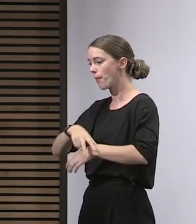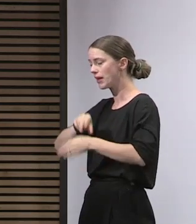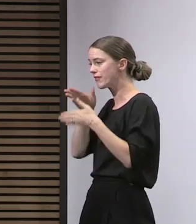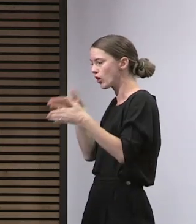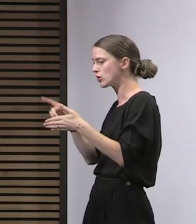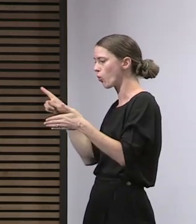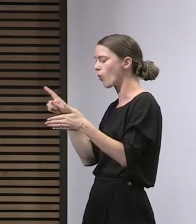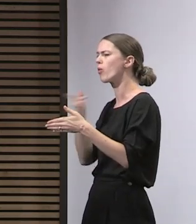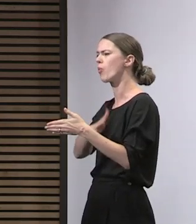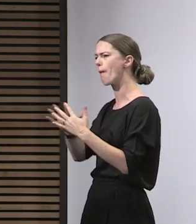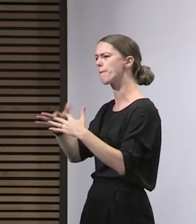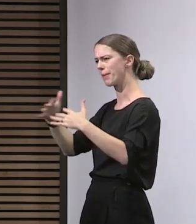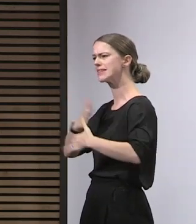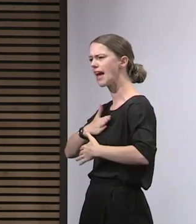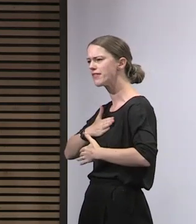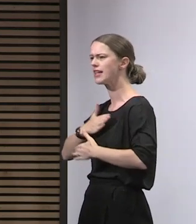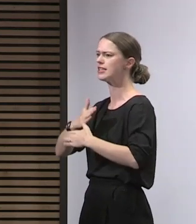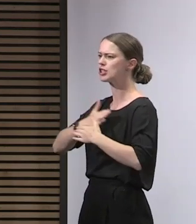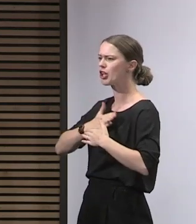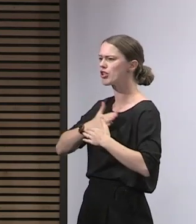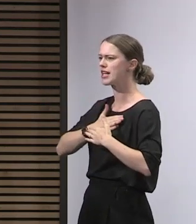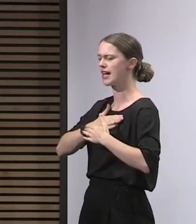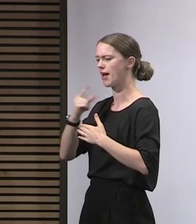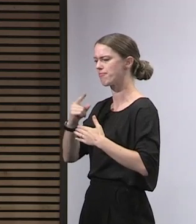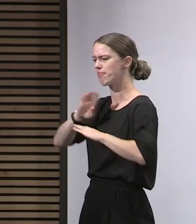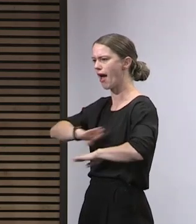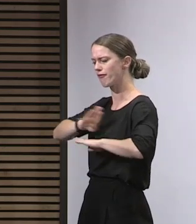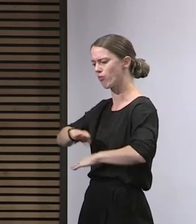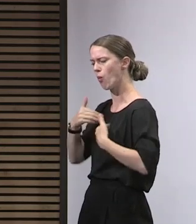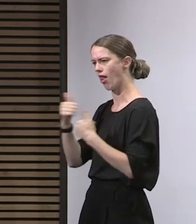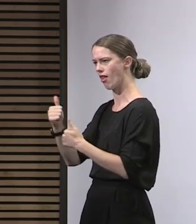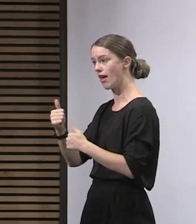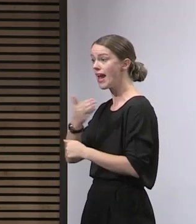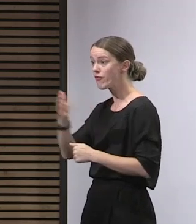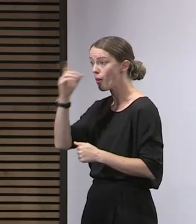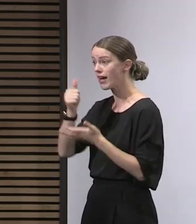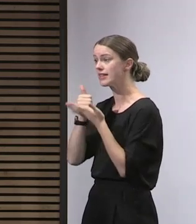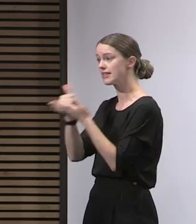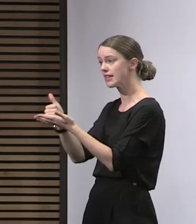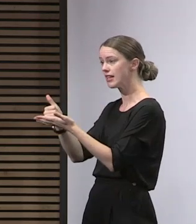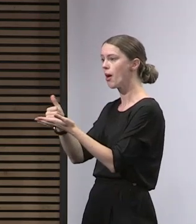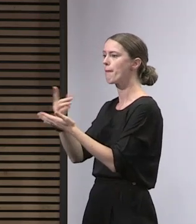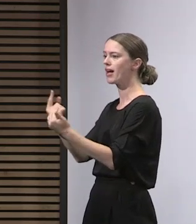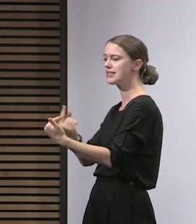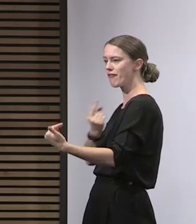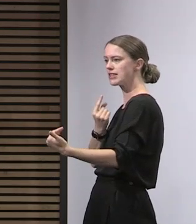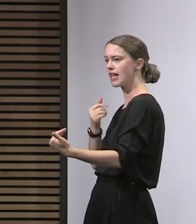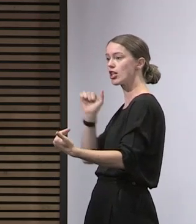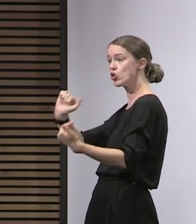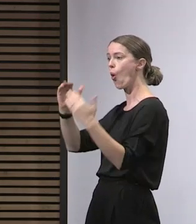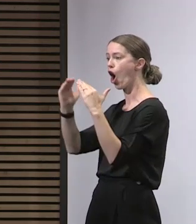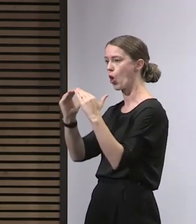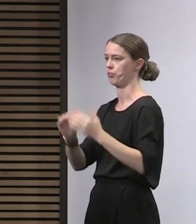on maintaining public safety, security and public order, and everyone can assist by continuing to self-isolate in their own